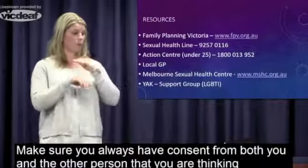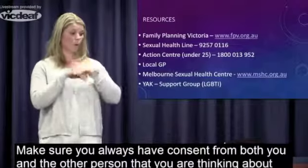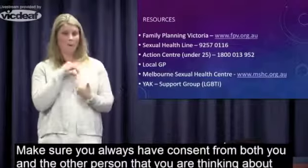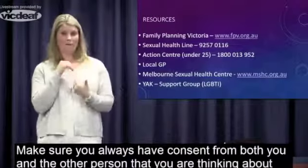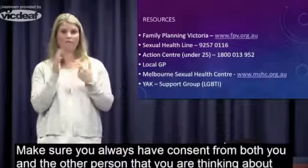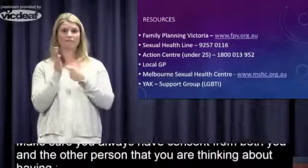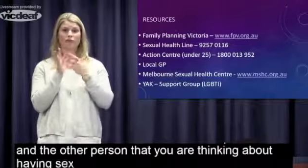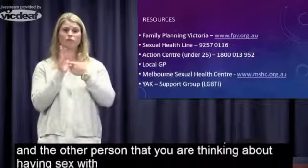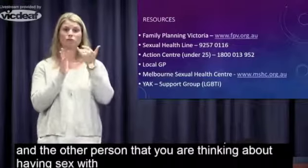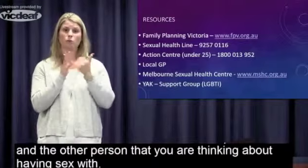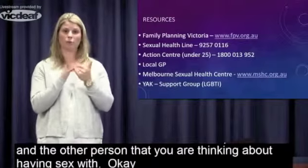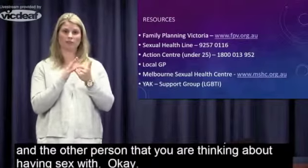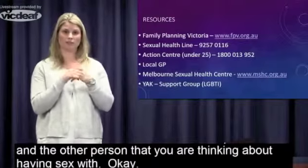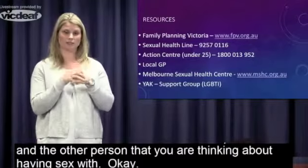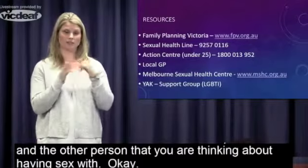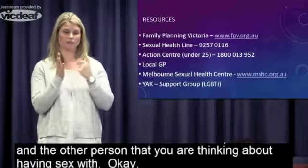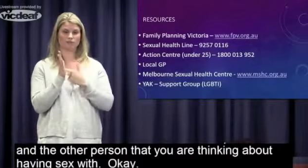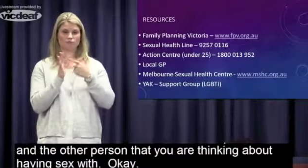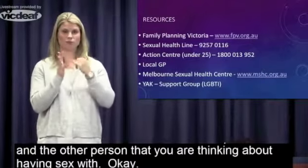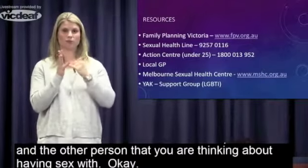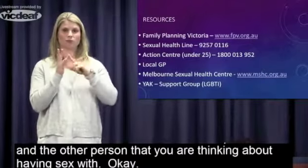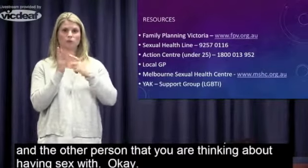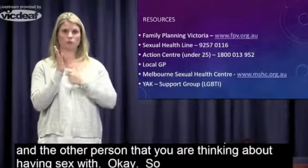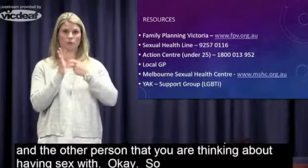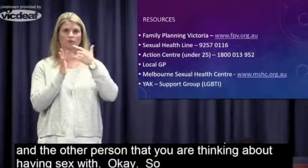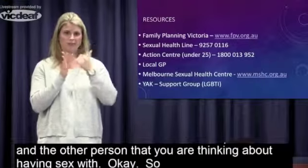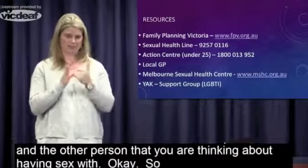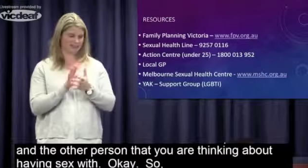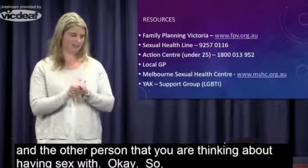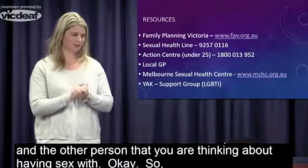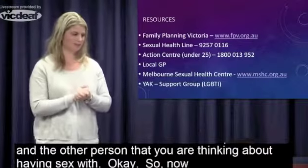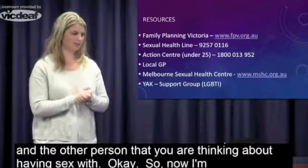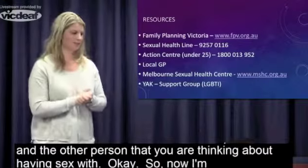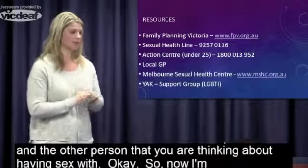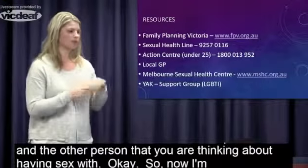Okay, so now I'm going to show you a few resources.